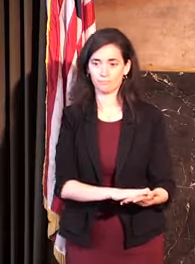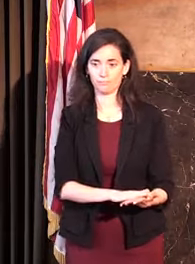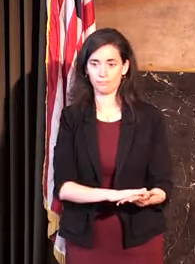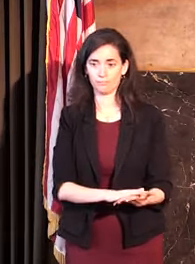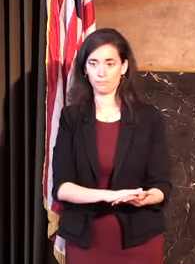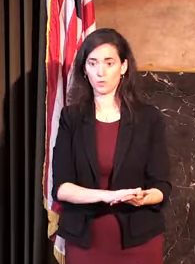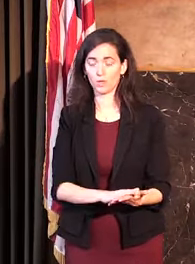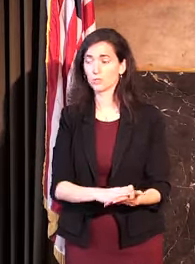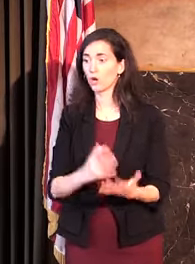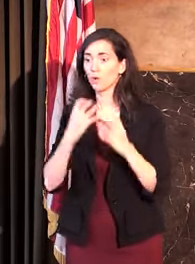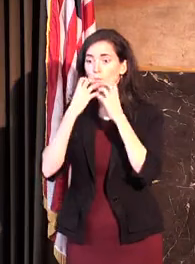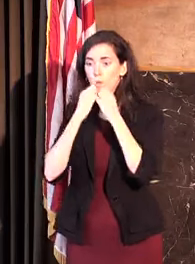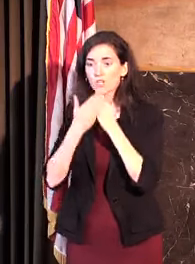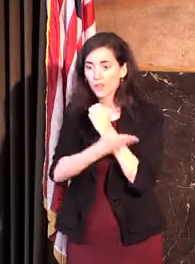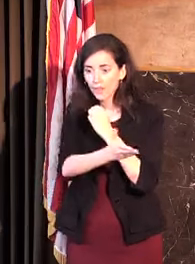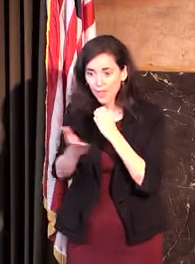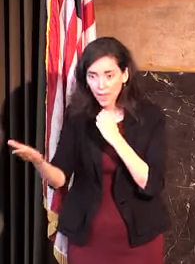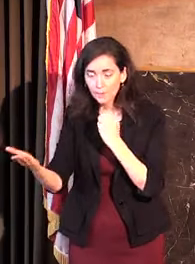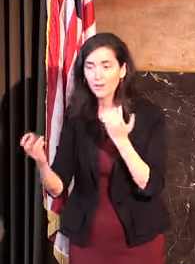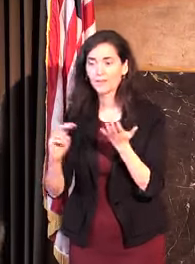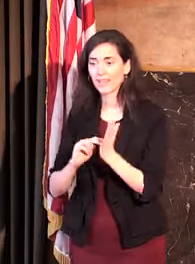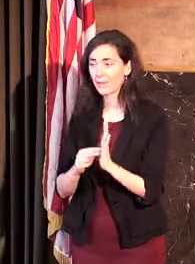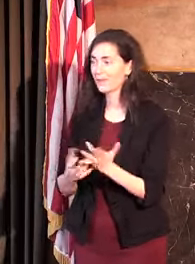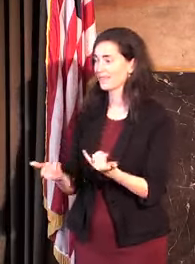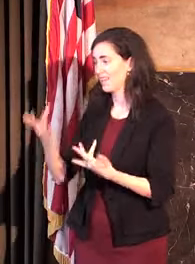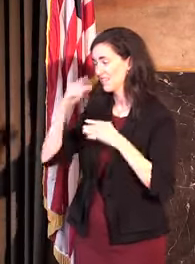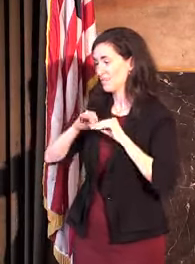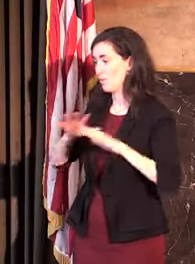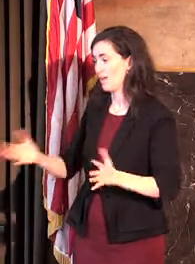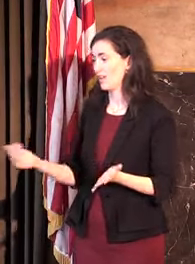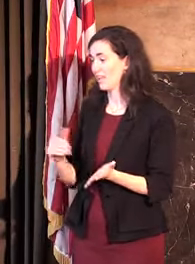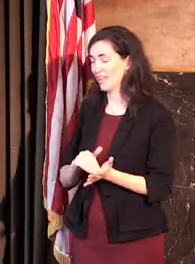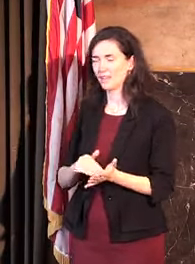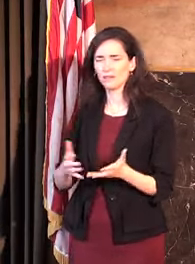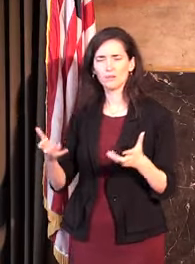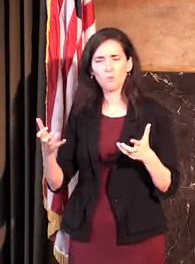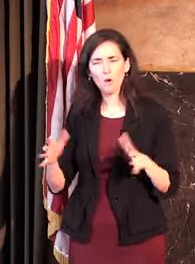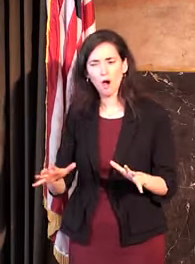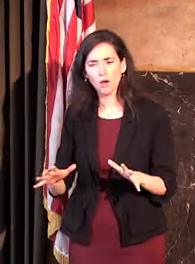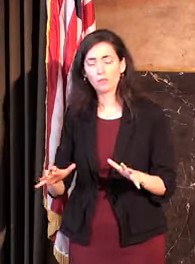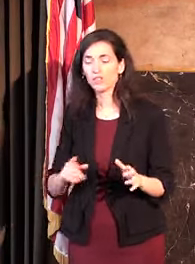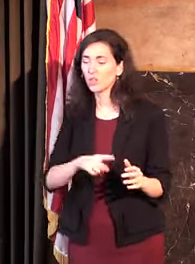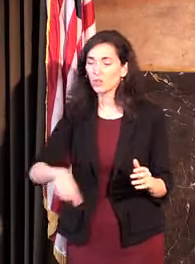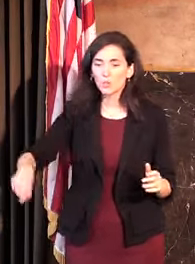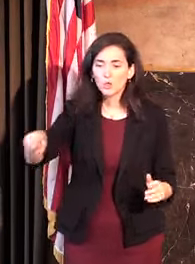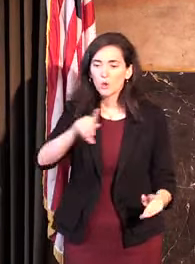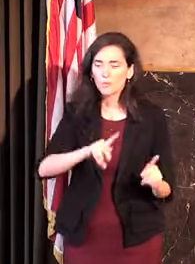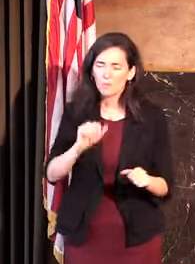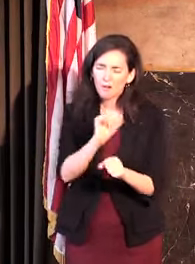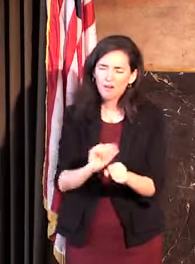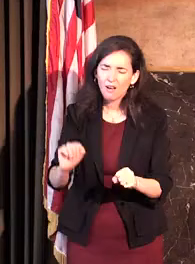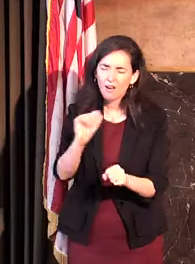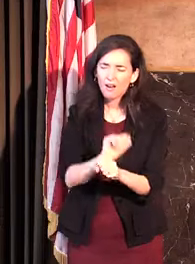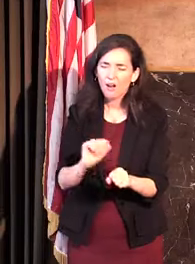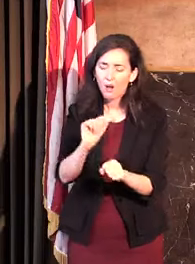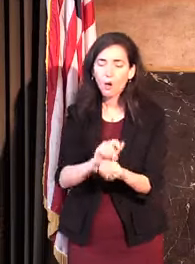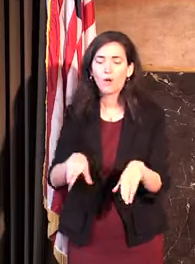there, so that we don't push these individuals and our whole healthcare delivery system to the brink again. There's just no